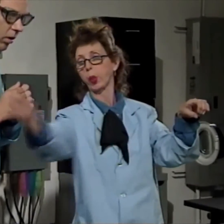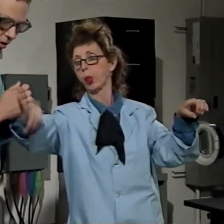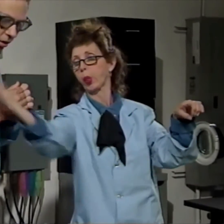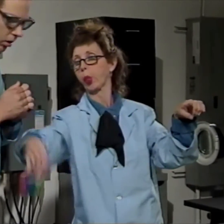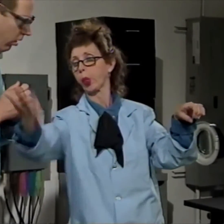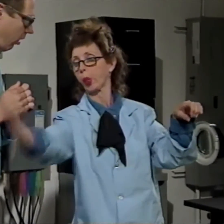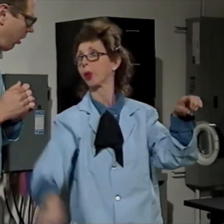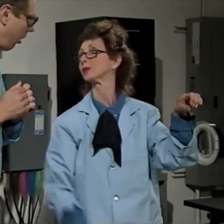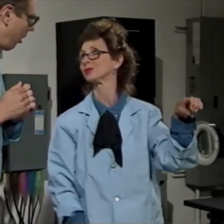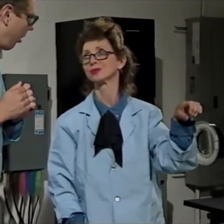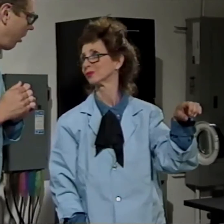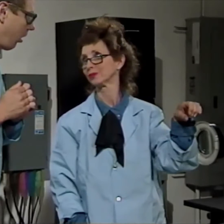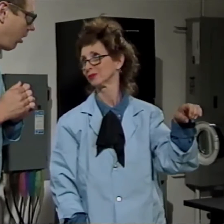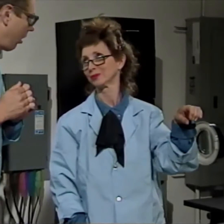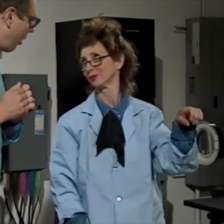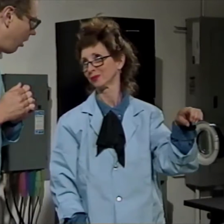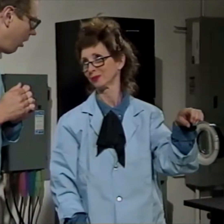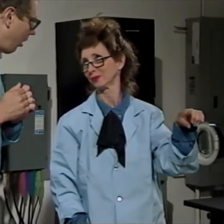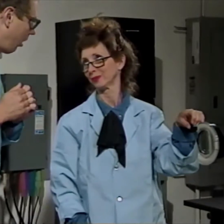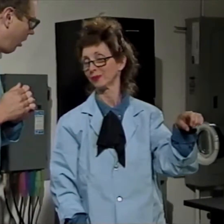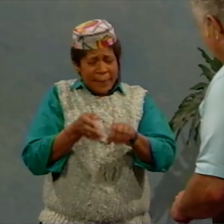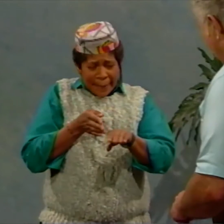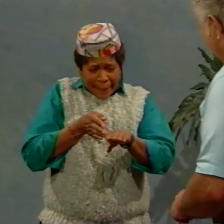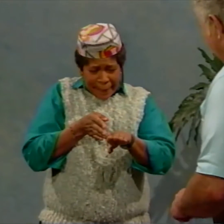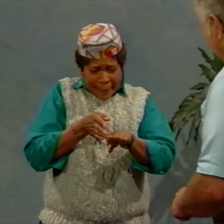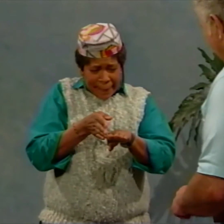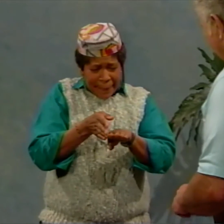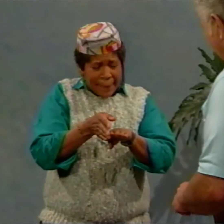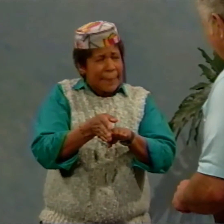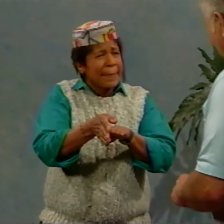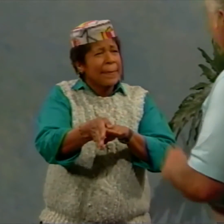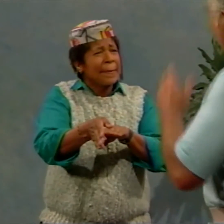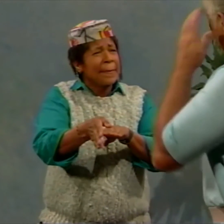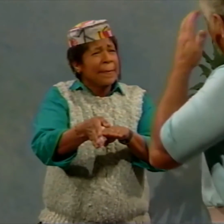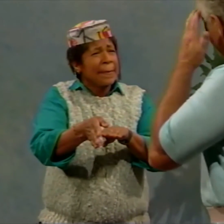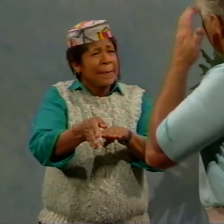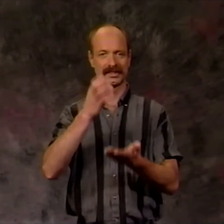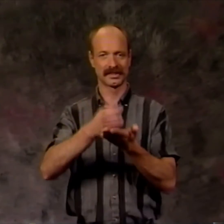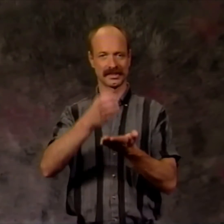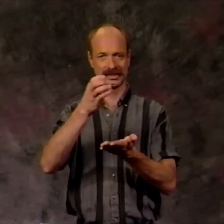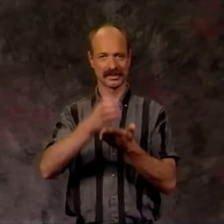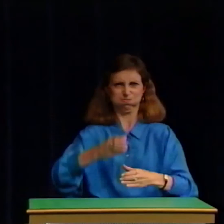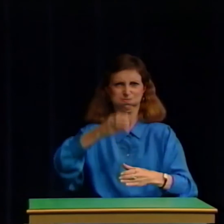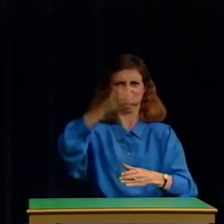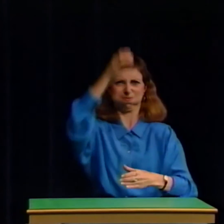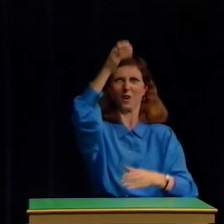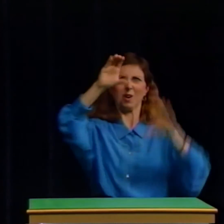Wow. That was a poodle mullet. Oh, that's like, does that sound like one for queens?